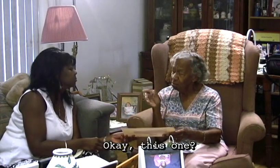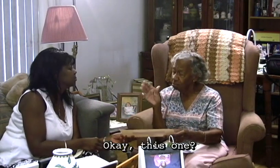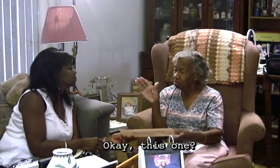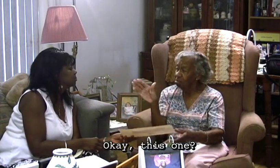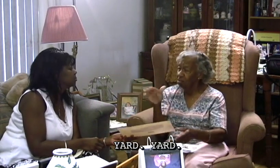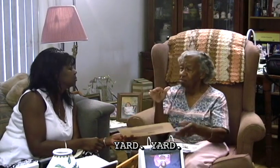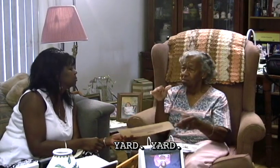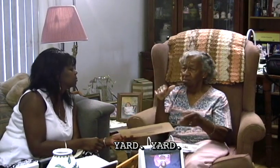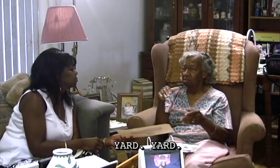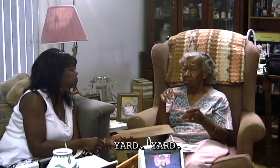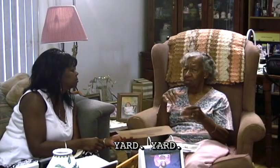Okay.